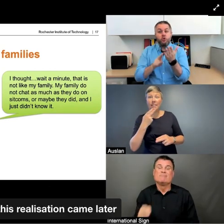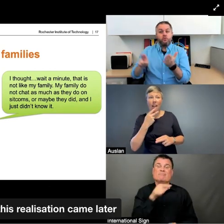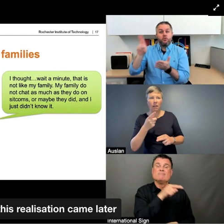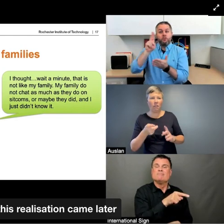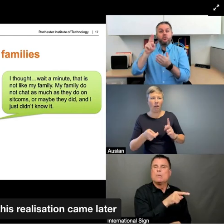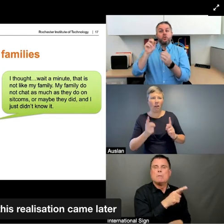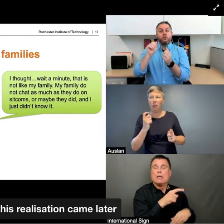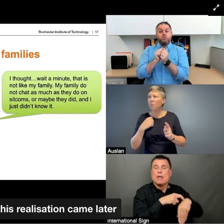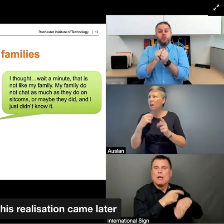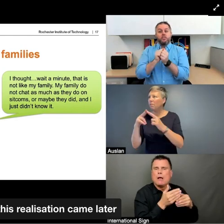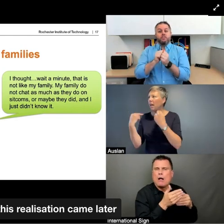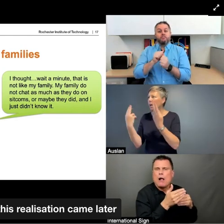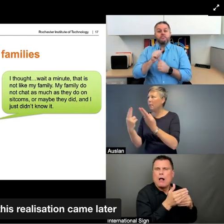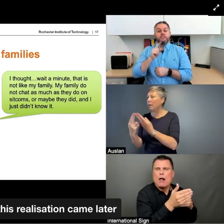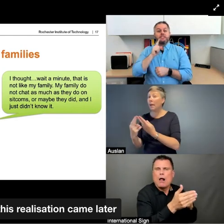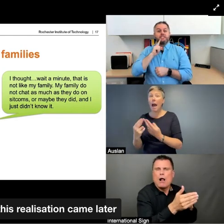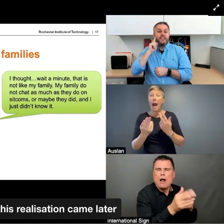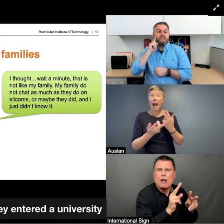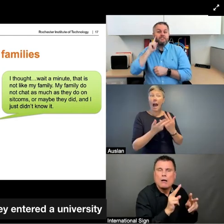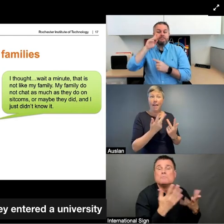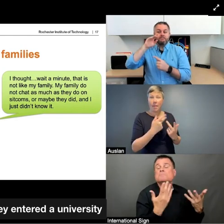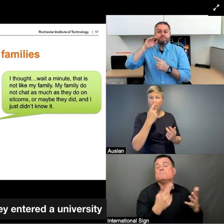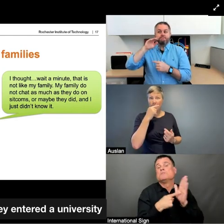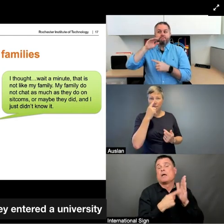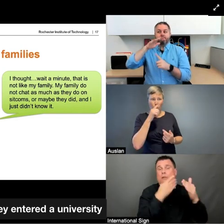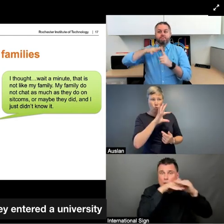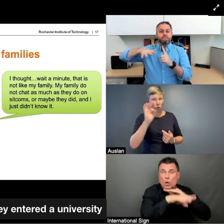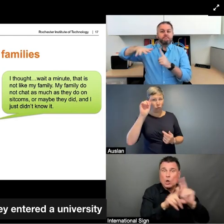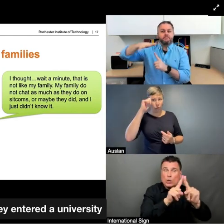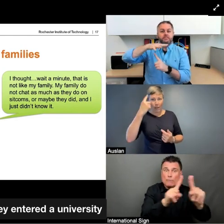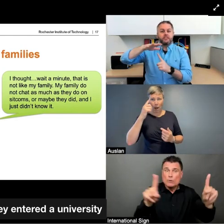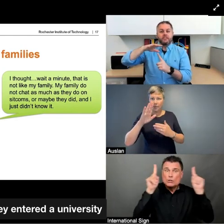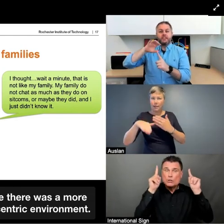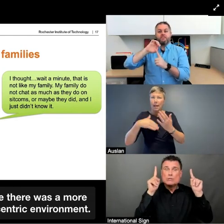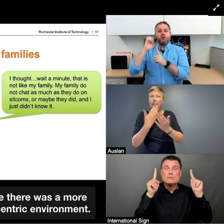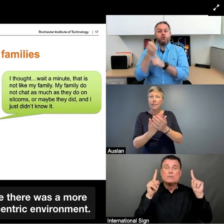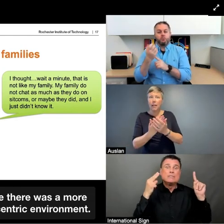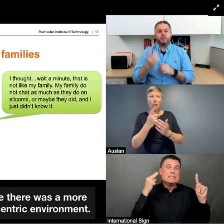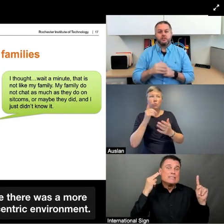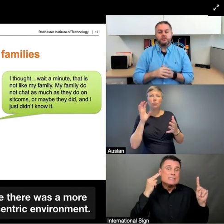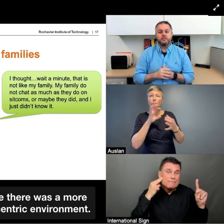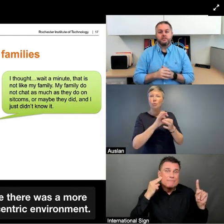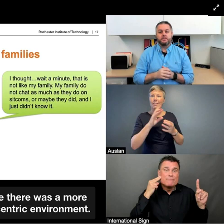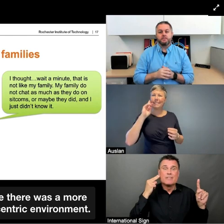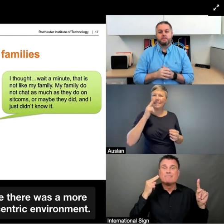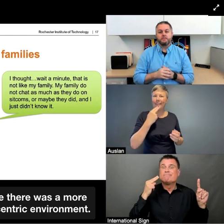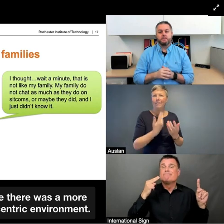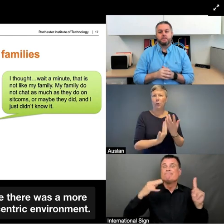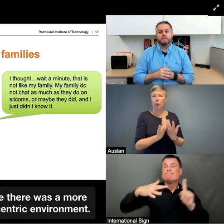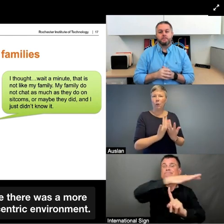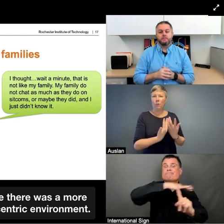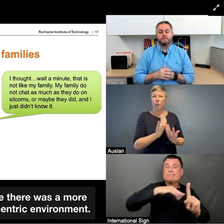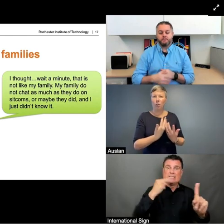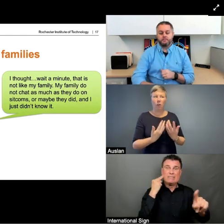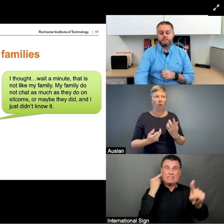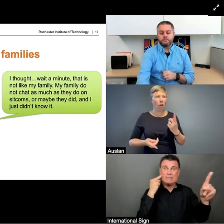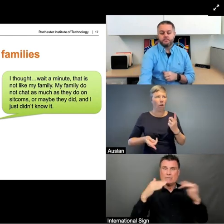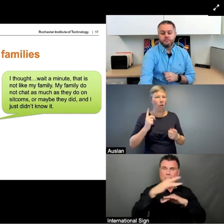For others, this realization came later when they entered a university where there was a more deaf-centric